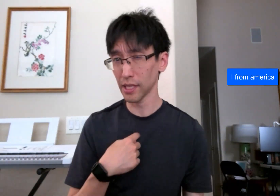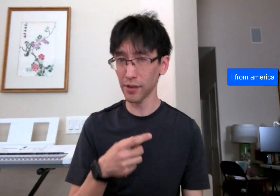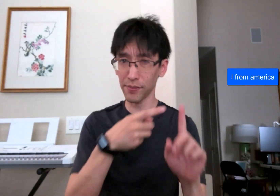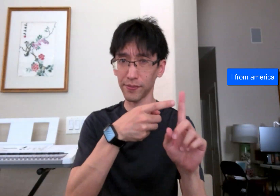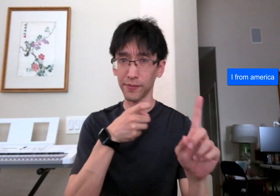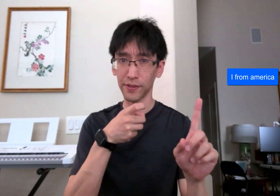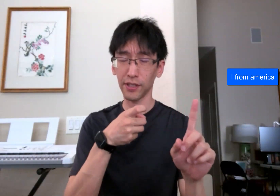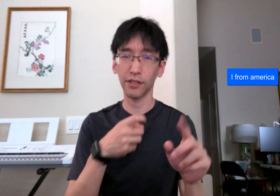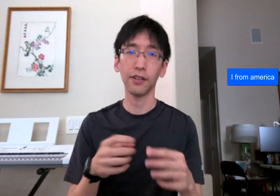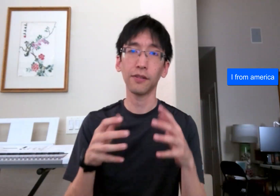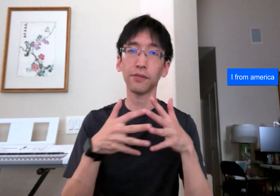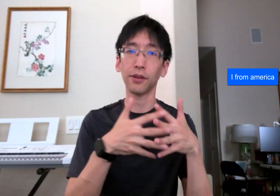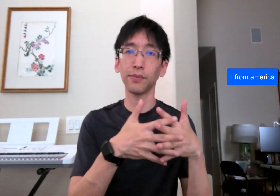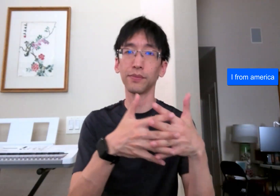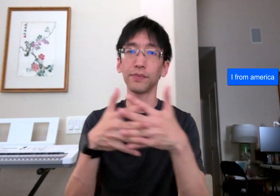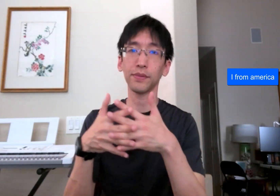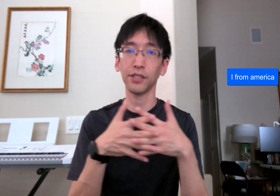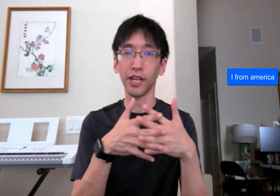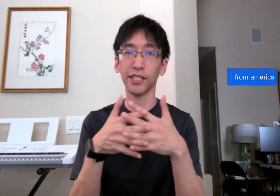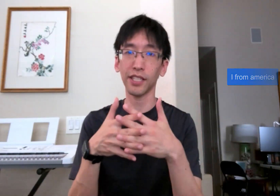I'm from United States,